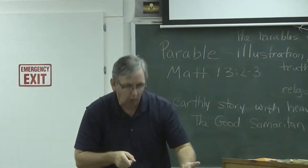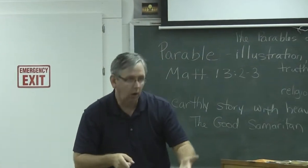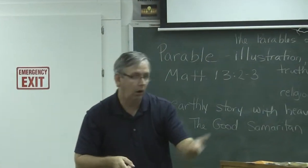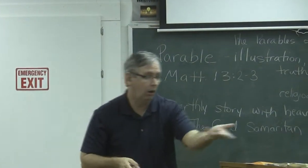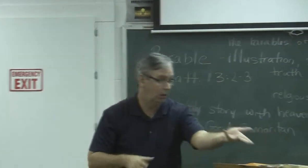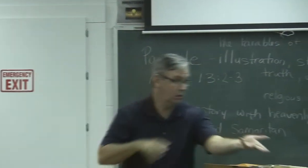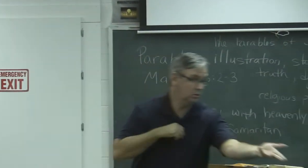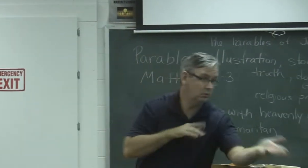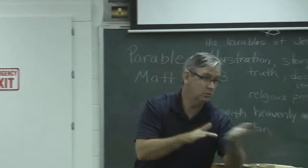I'll take their place.